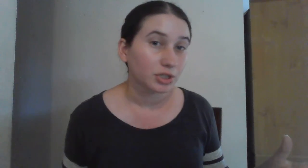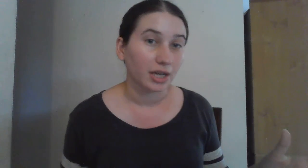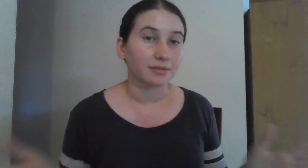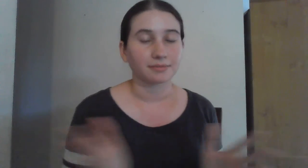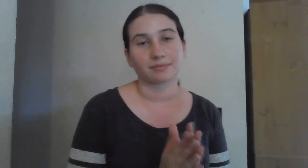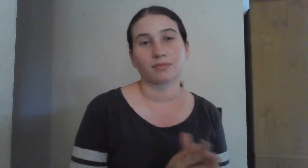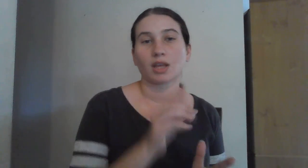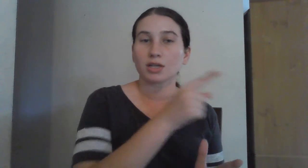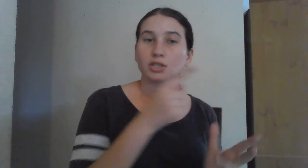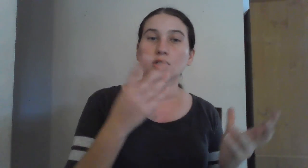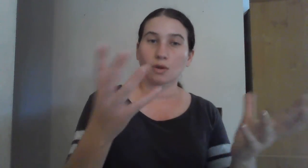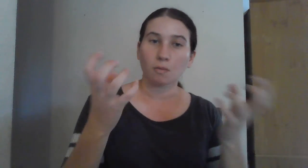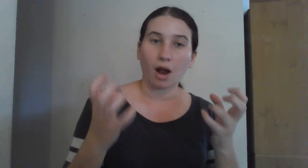chair.